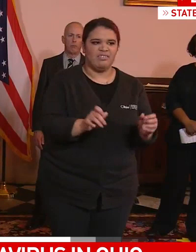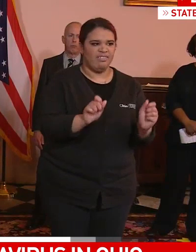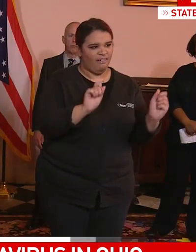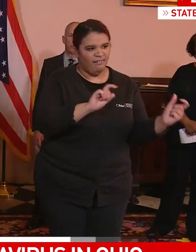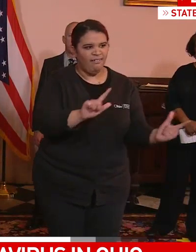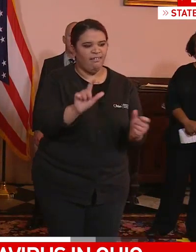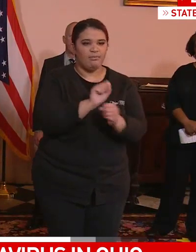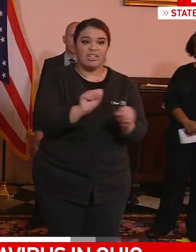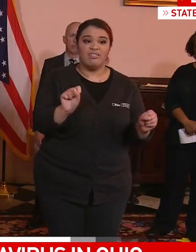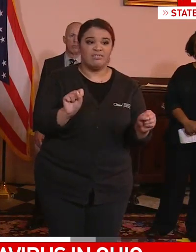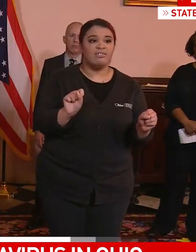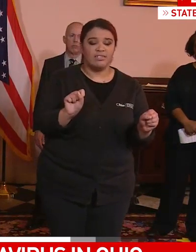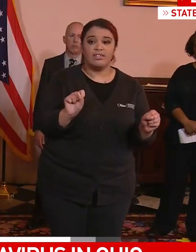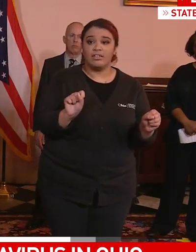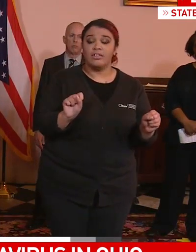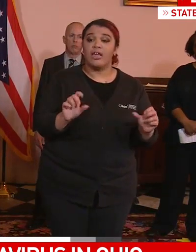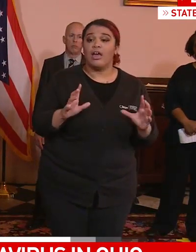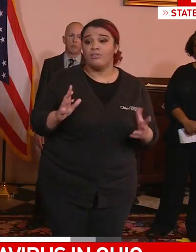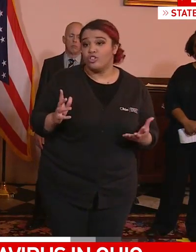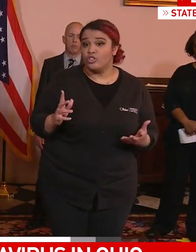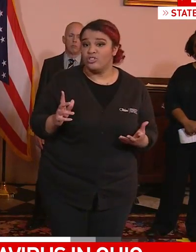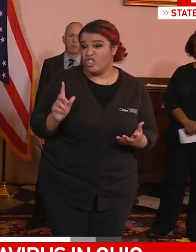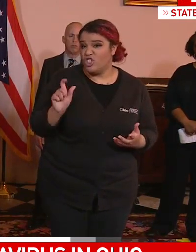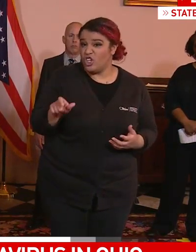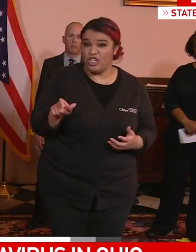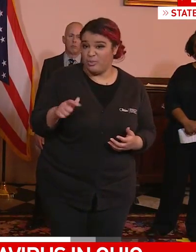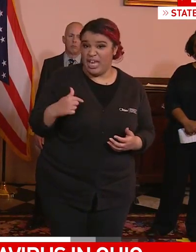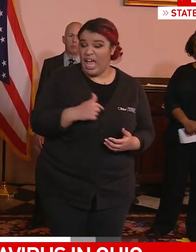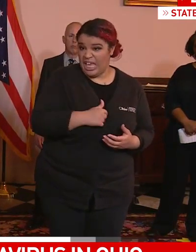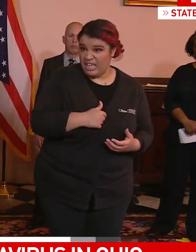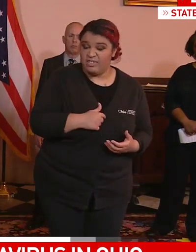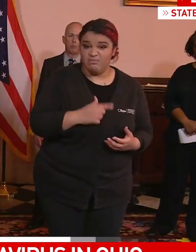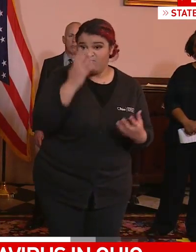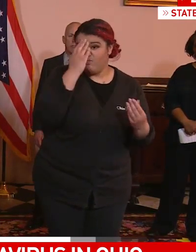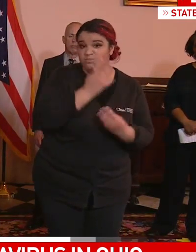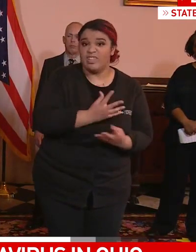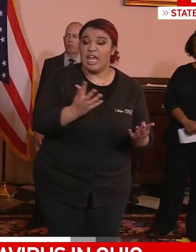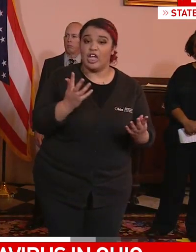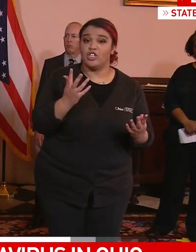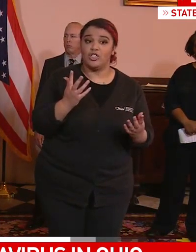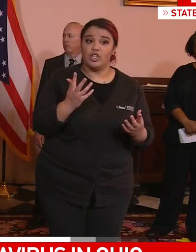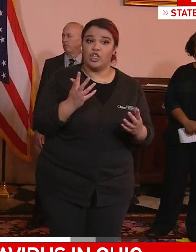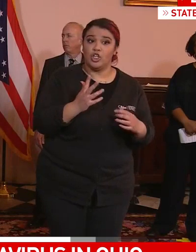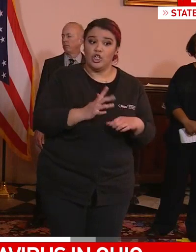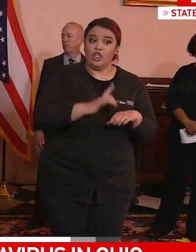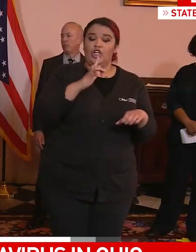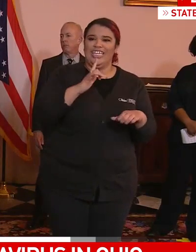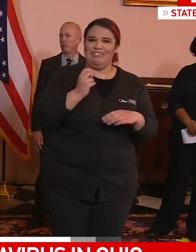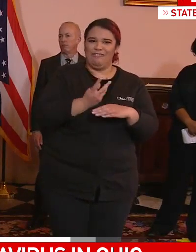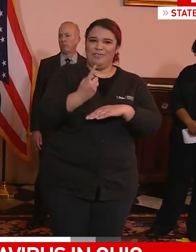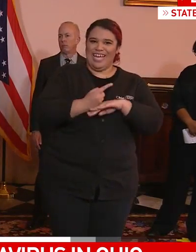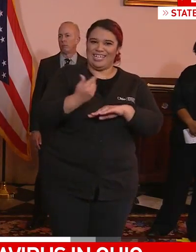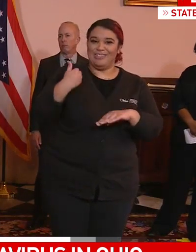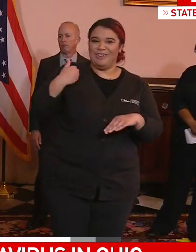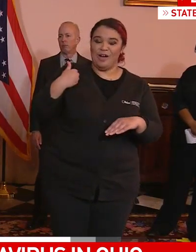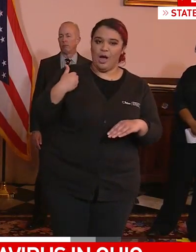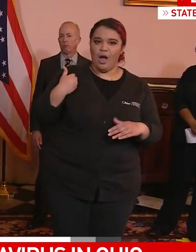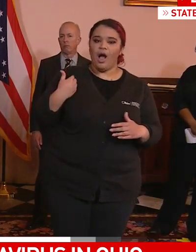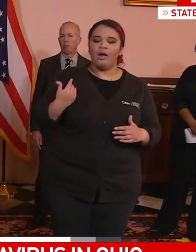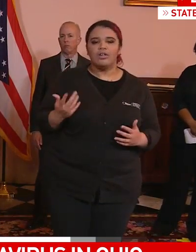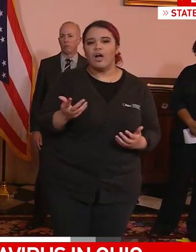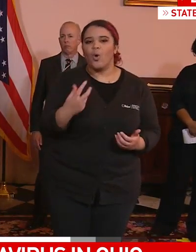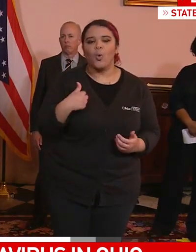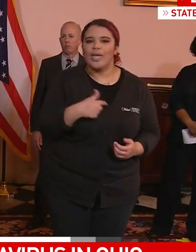been made earlier? Look, we can all look back and say, I wish I'd done that. I wish I'd made it earlier.